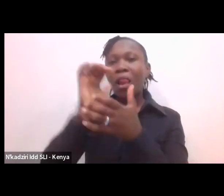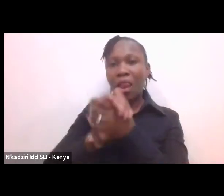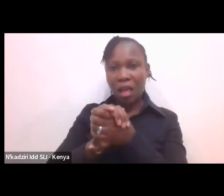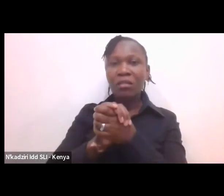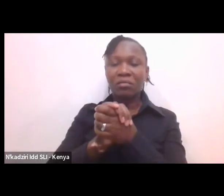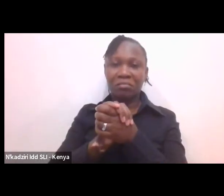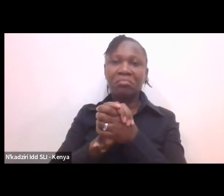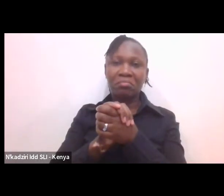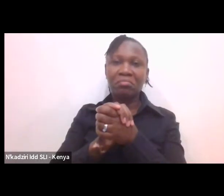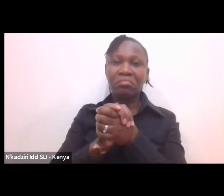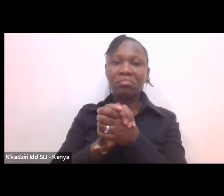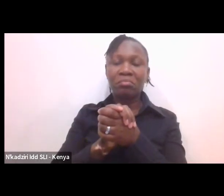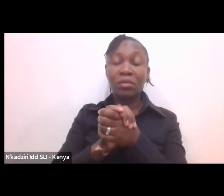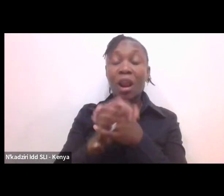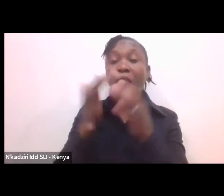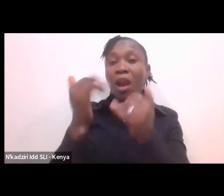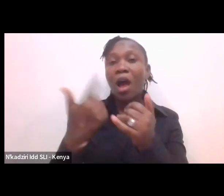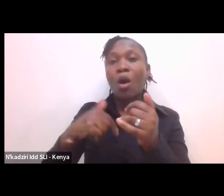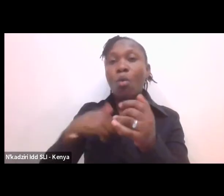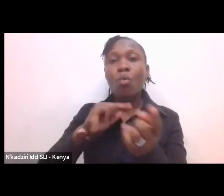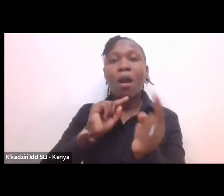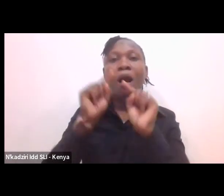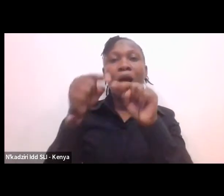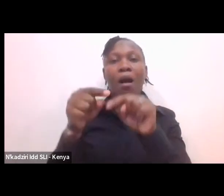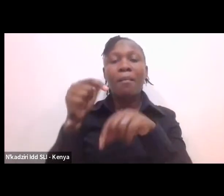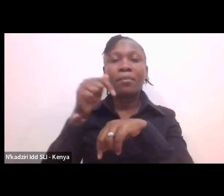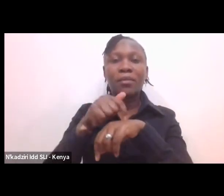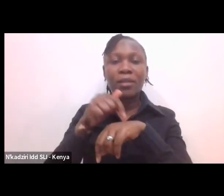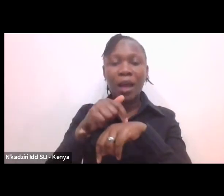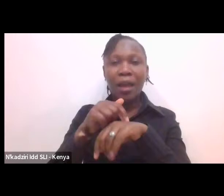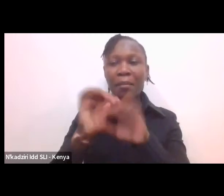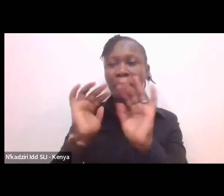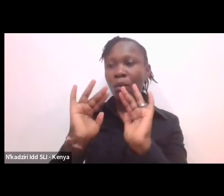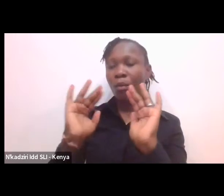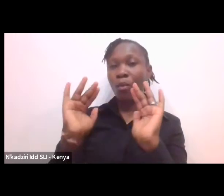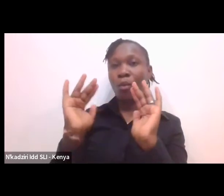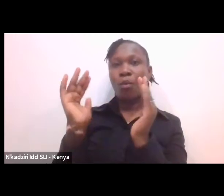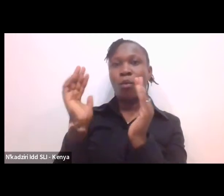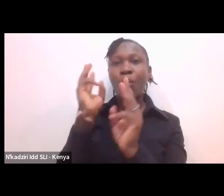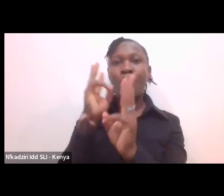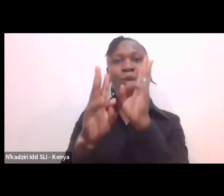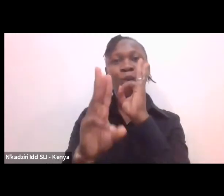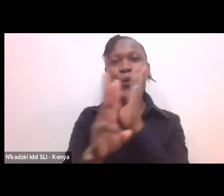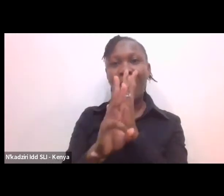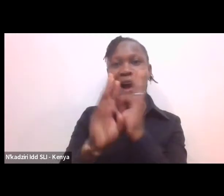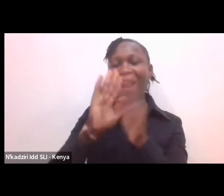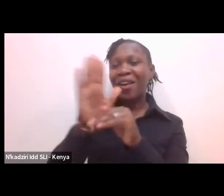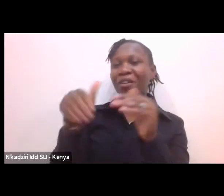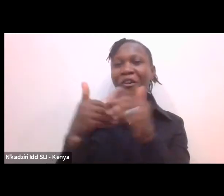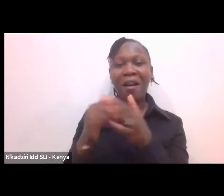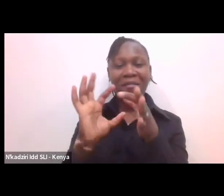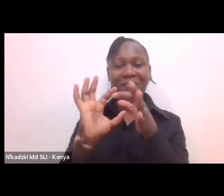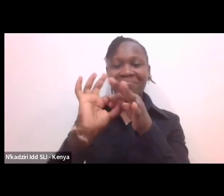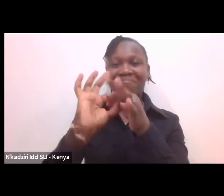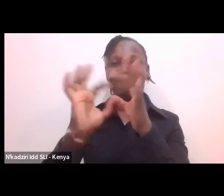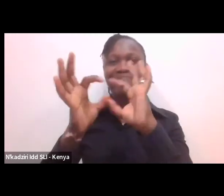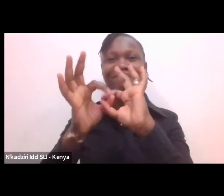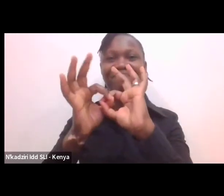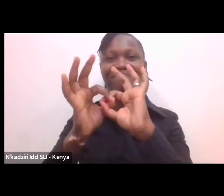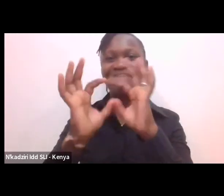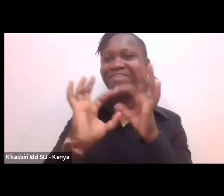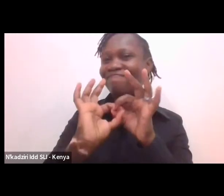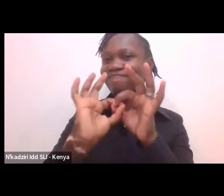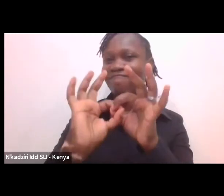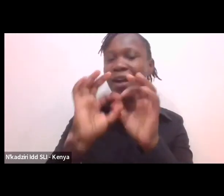coming to a point where globally we are all connected and able to have this